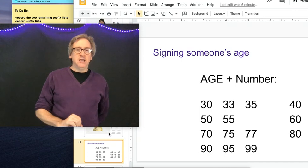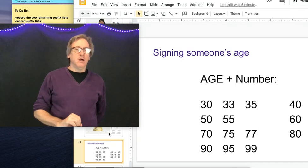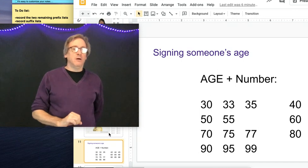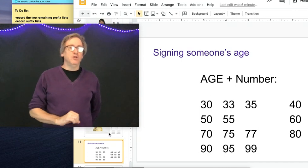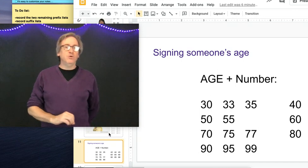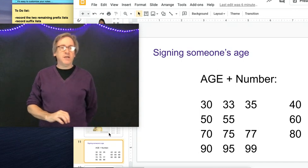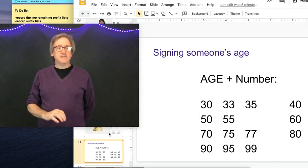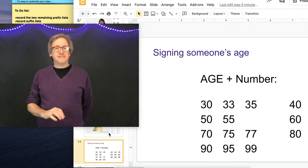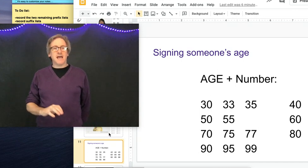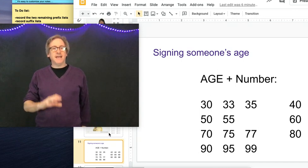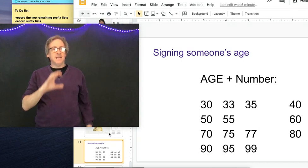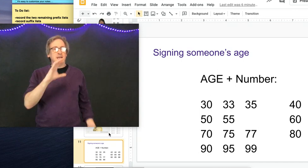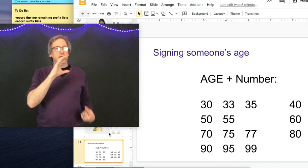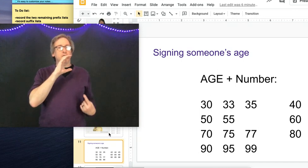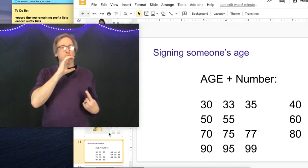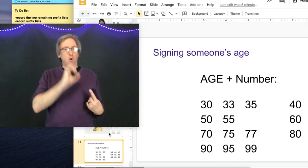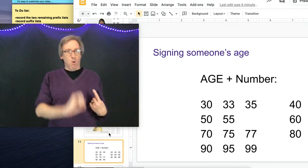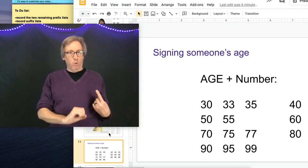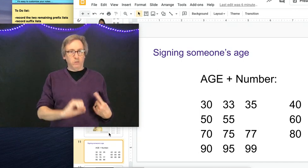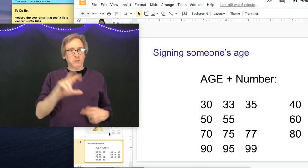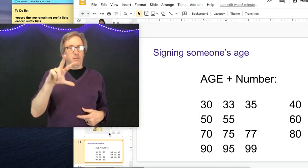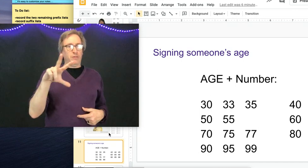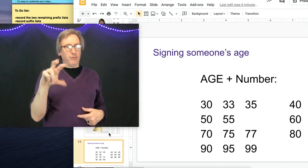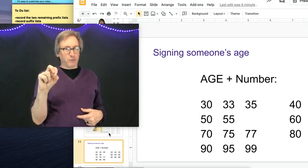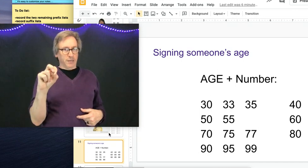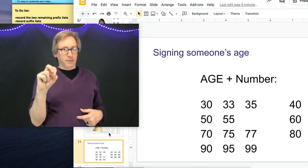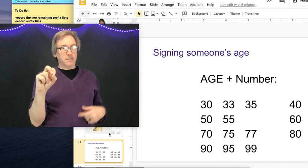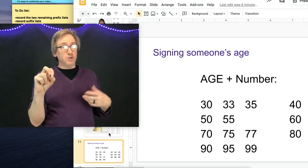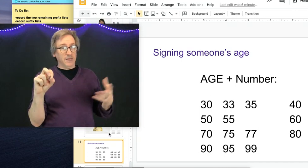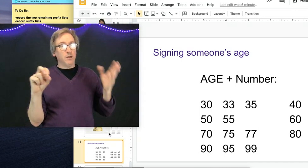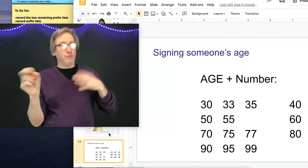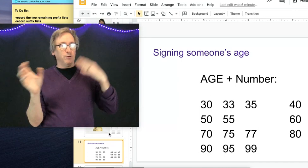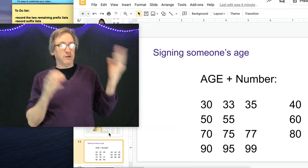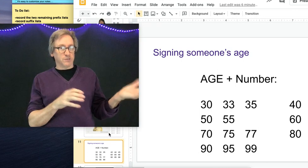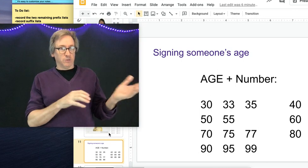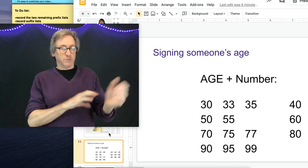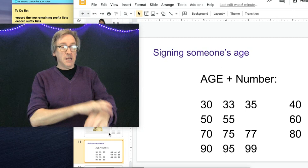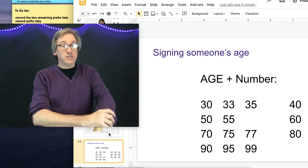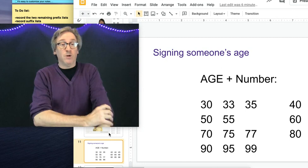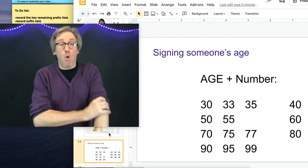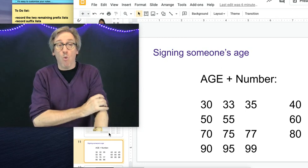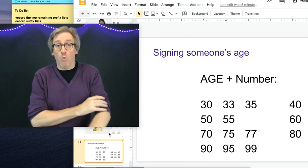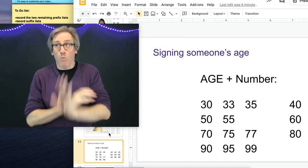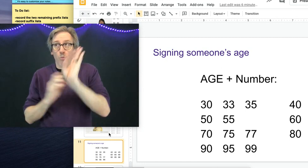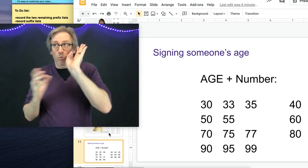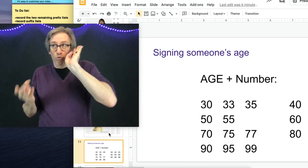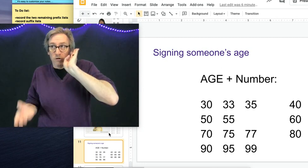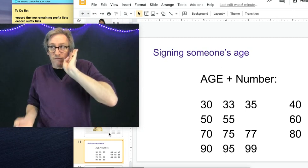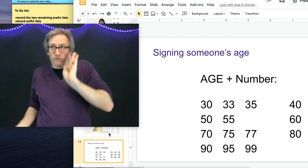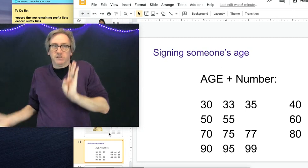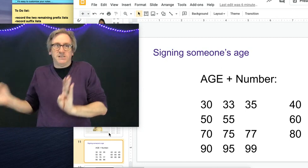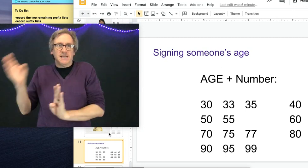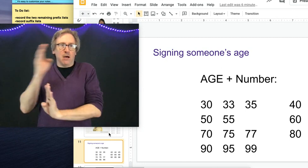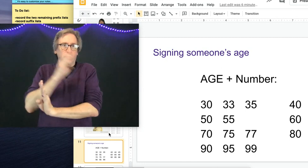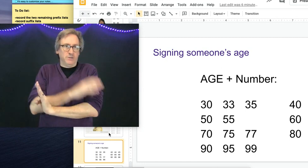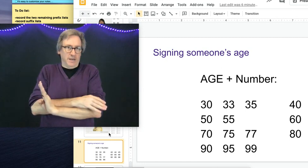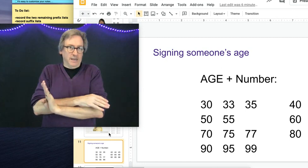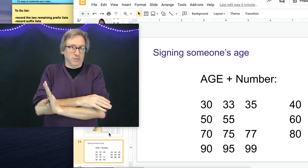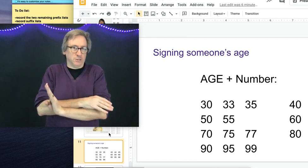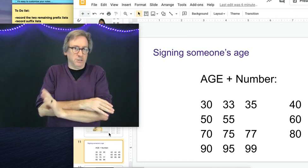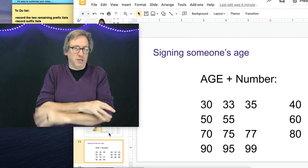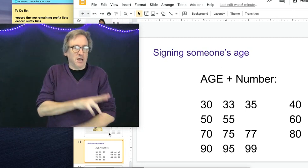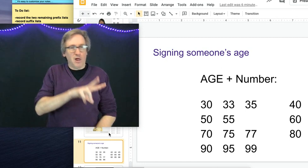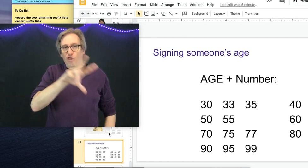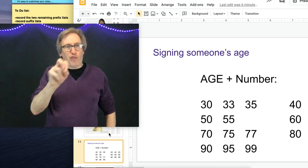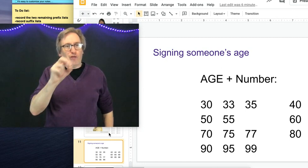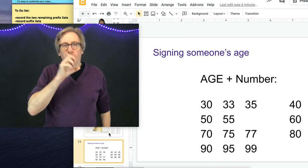Old. You can sign old 30 to mean 30 years old. So it reverses how we do it in